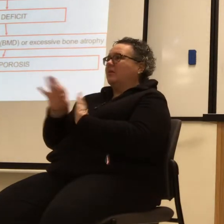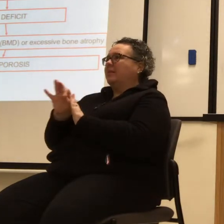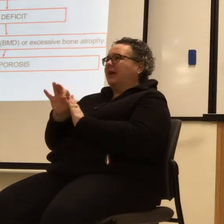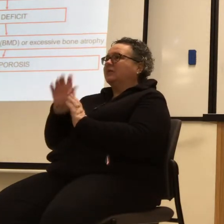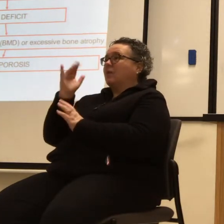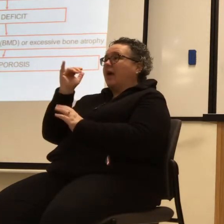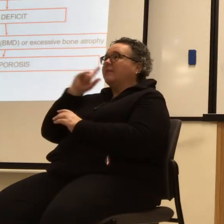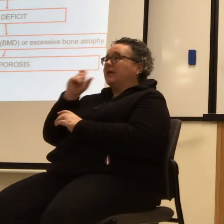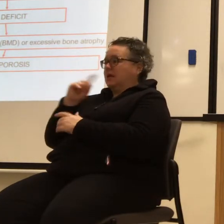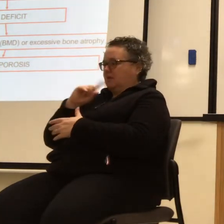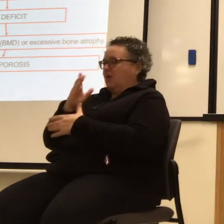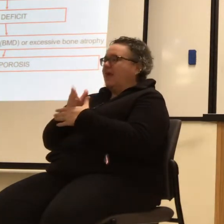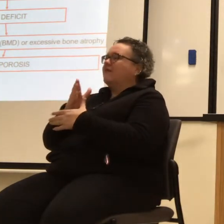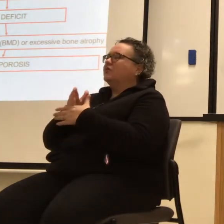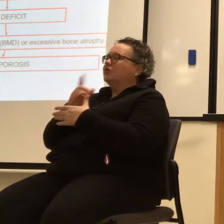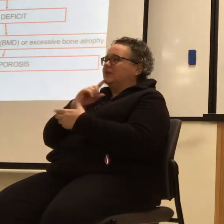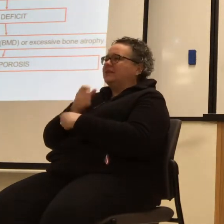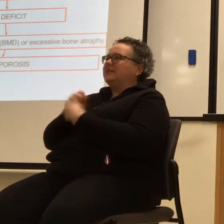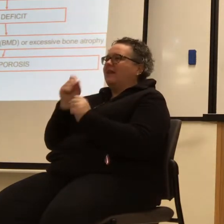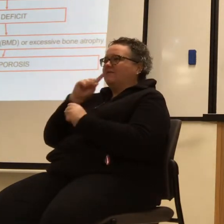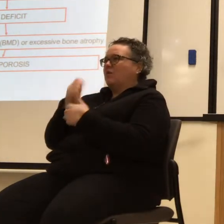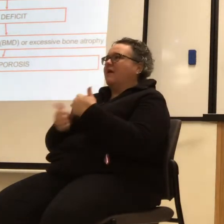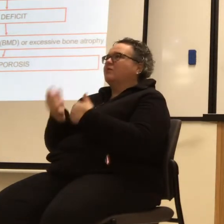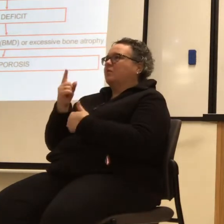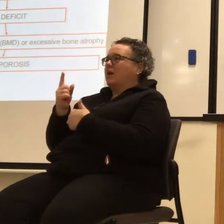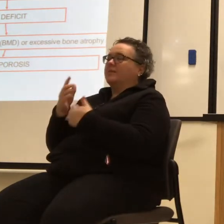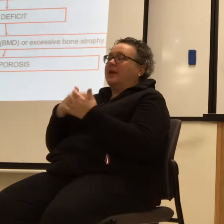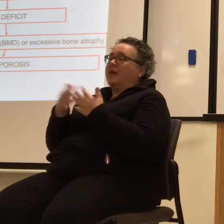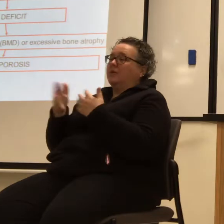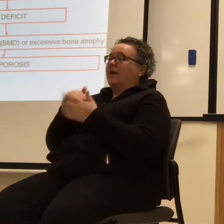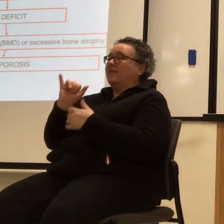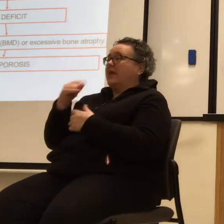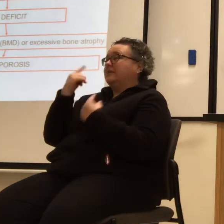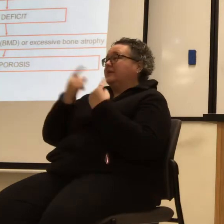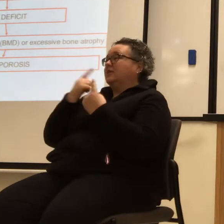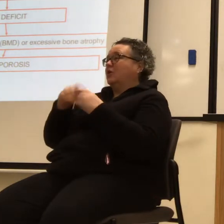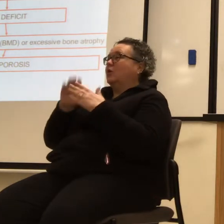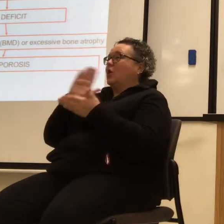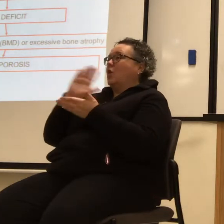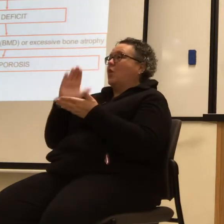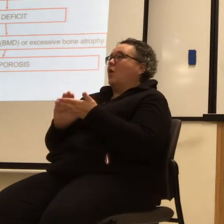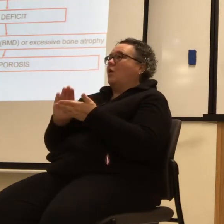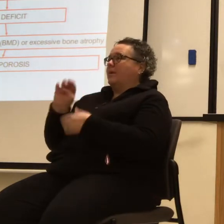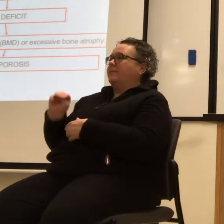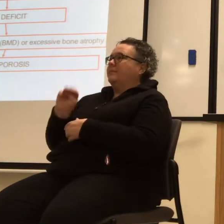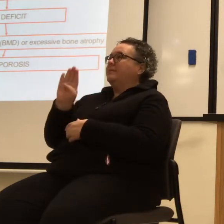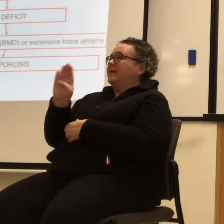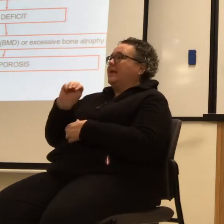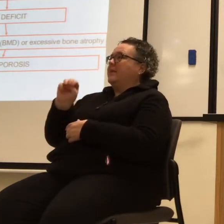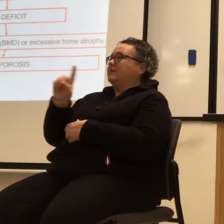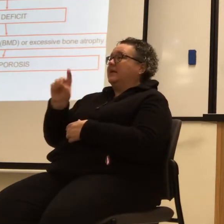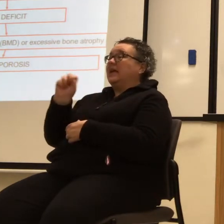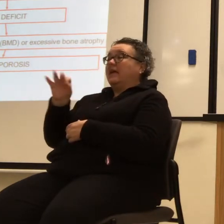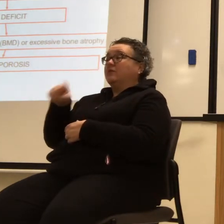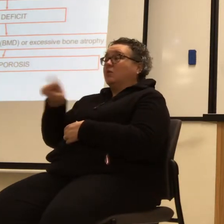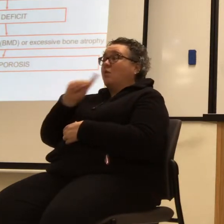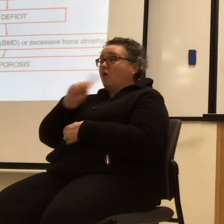as an average that could be safe for everybody. Anyways, that's considered low BMD. If you're like